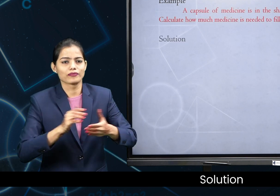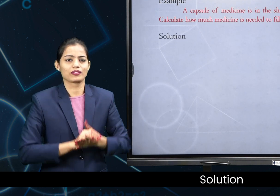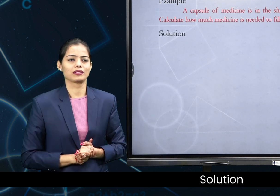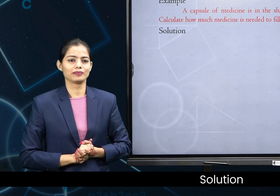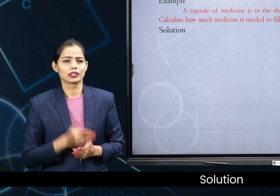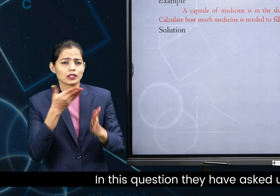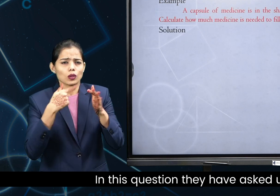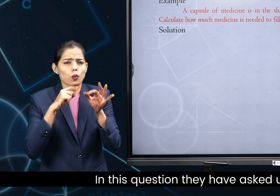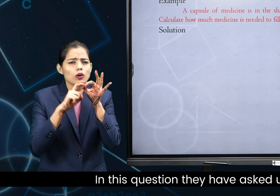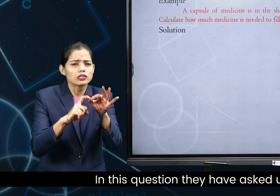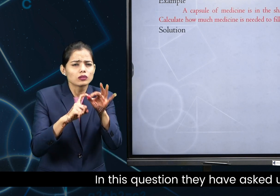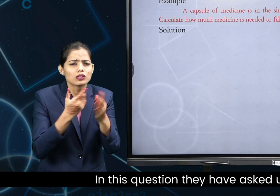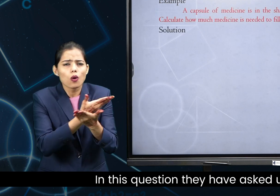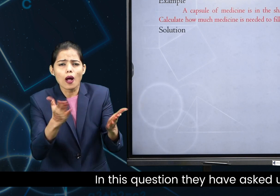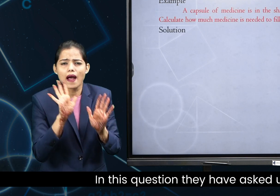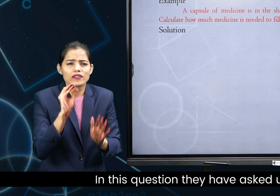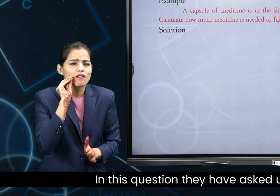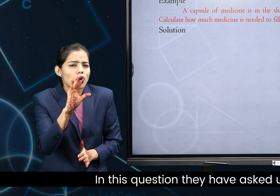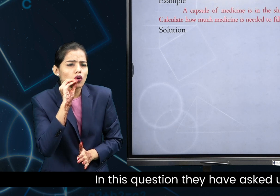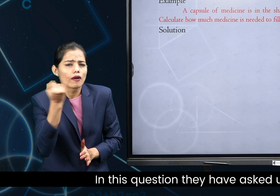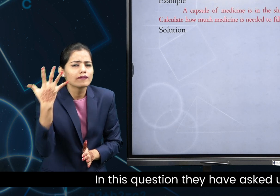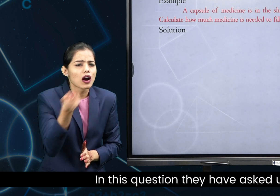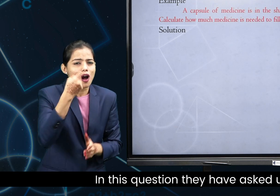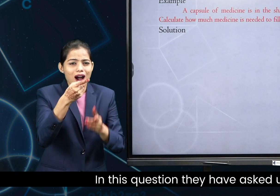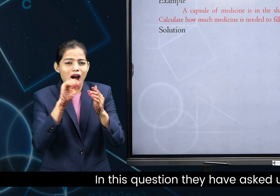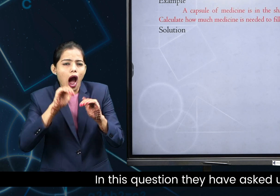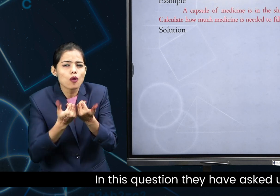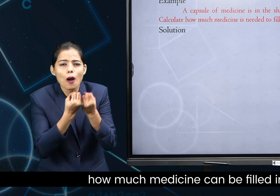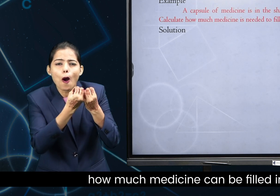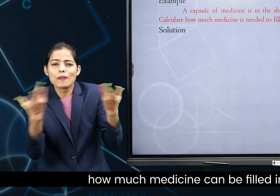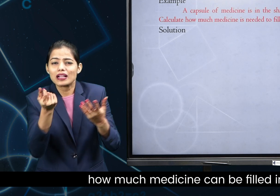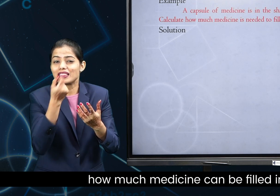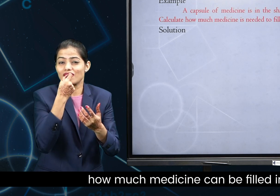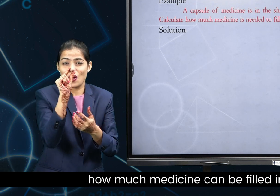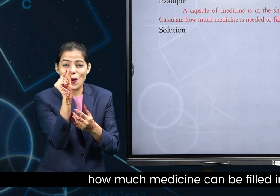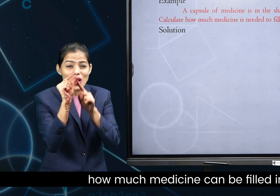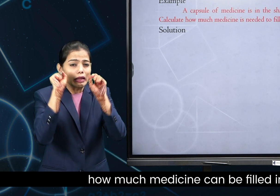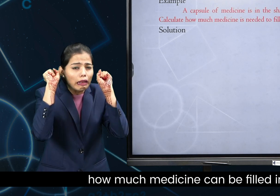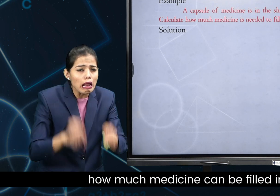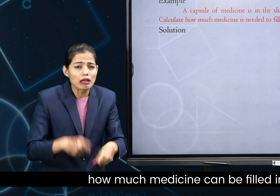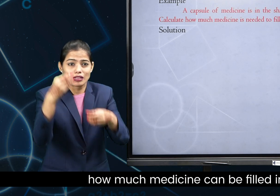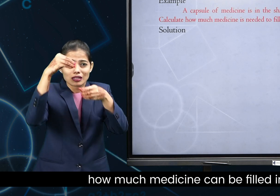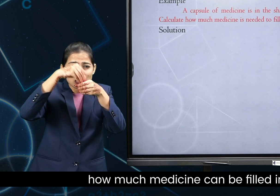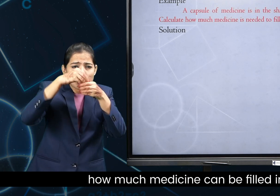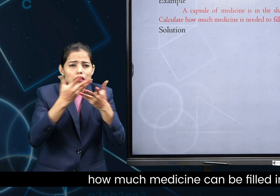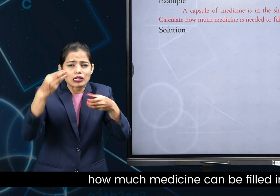Solution. In this question, they have asked us to find out how much medicine can be filled in the